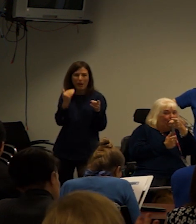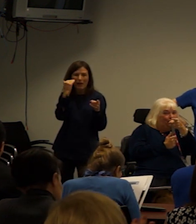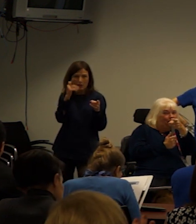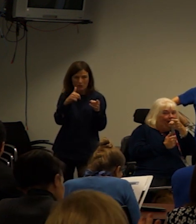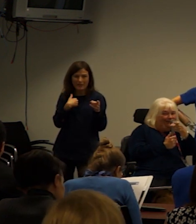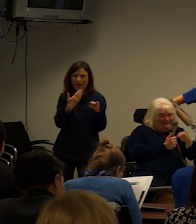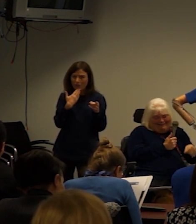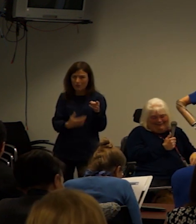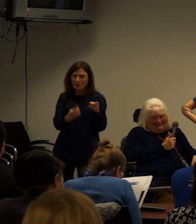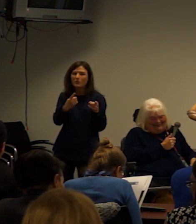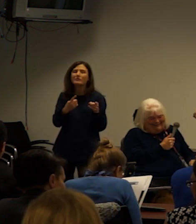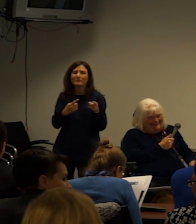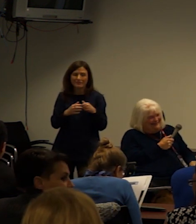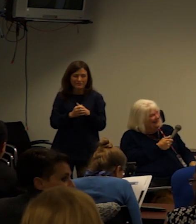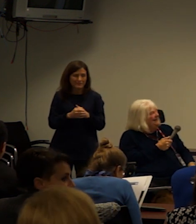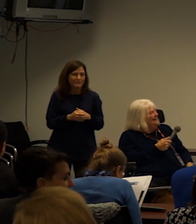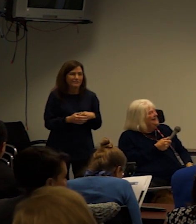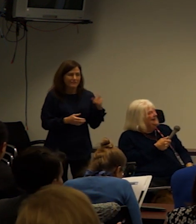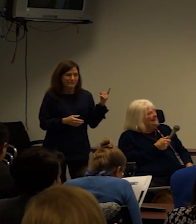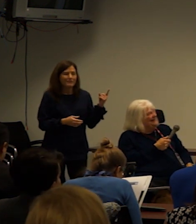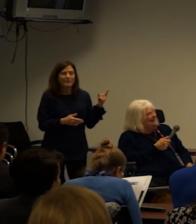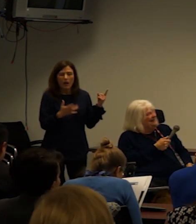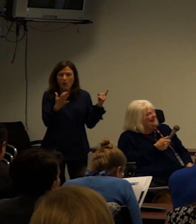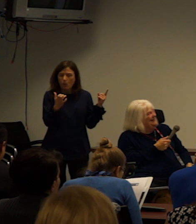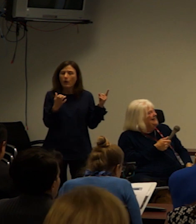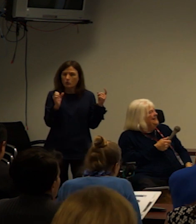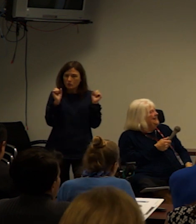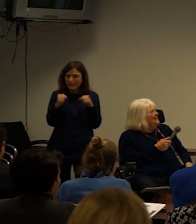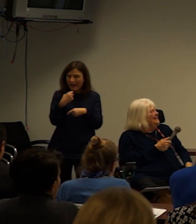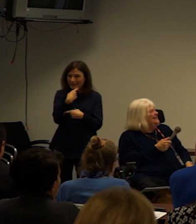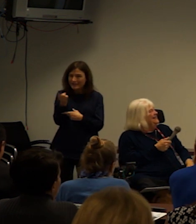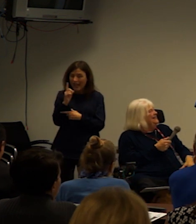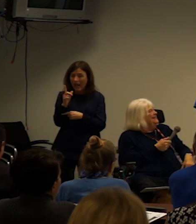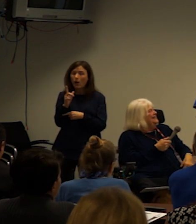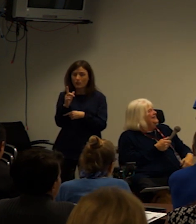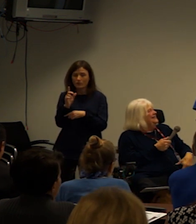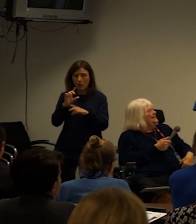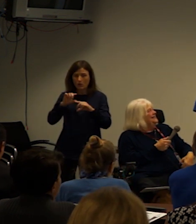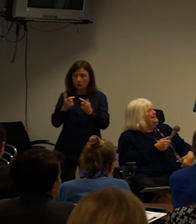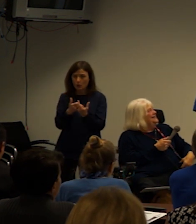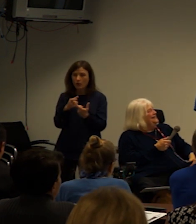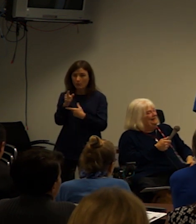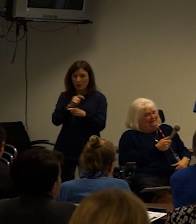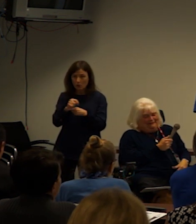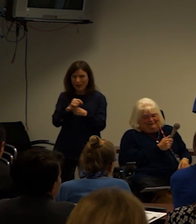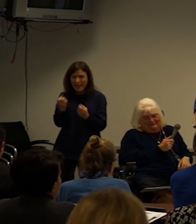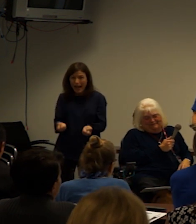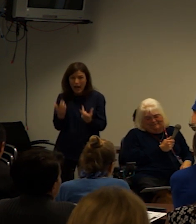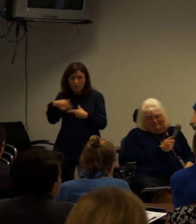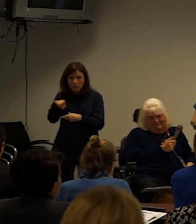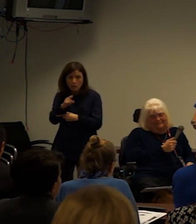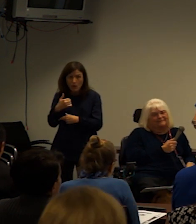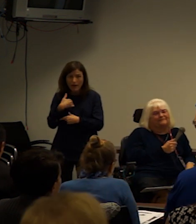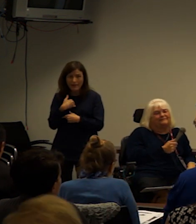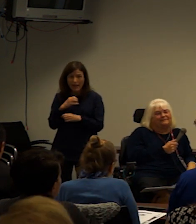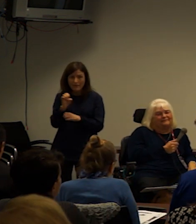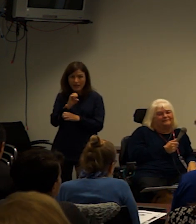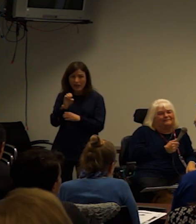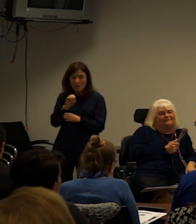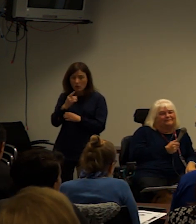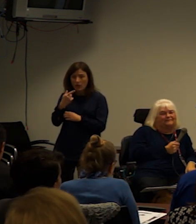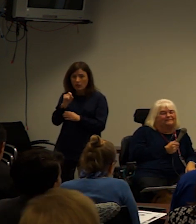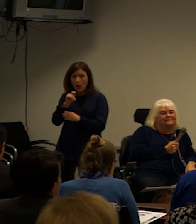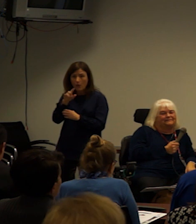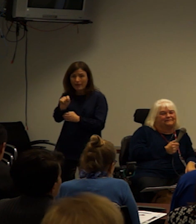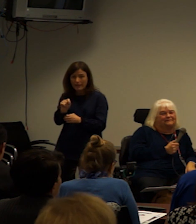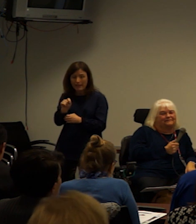Okay. Pam's got a good one. I want you to be able to say to the group you're training, "Hey, how many of you have an emergency go